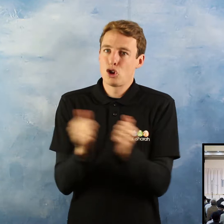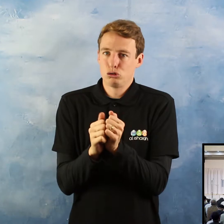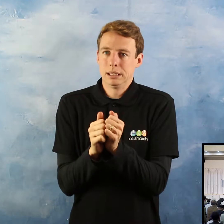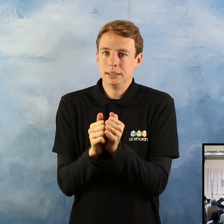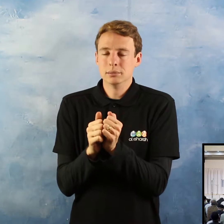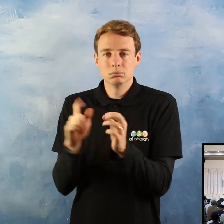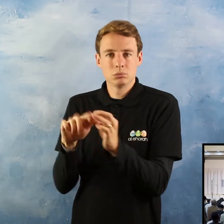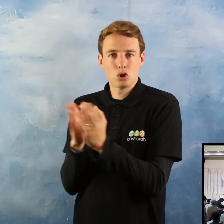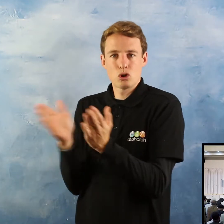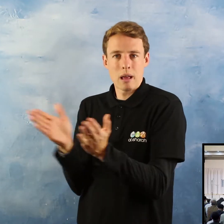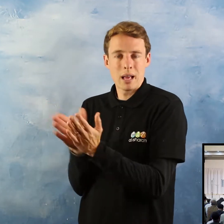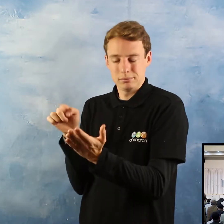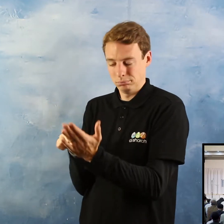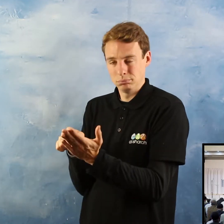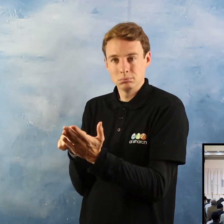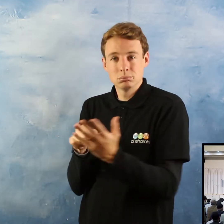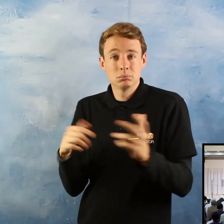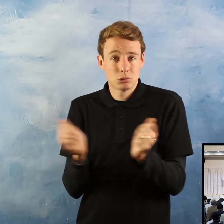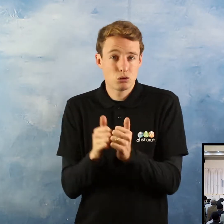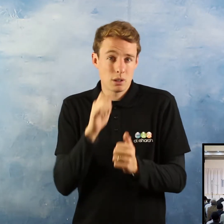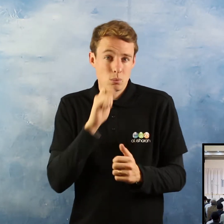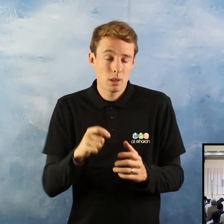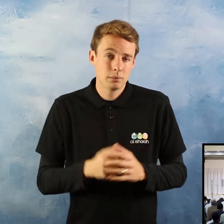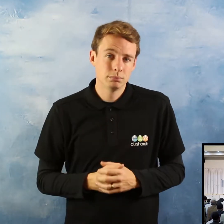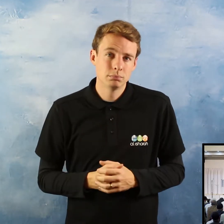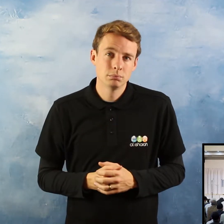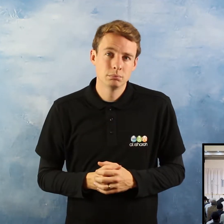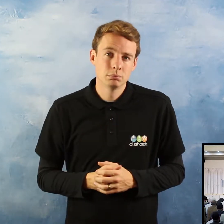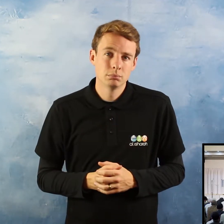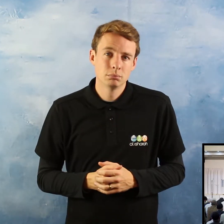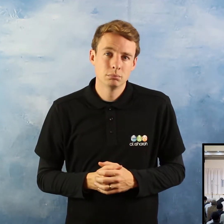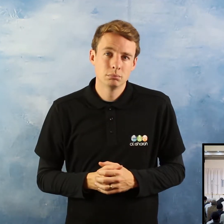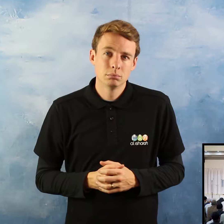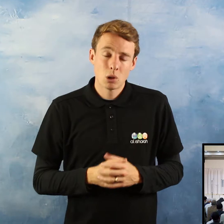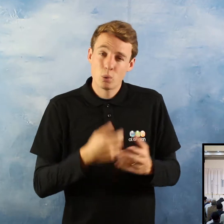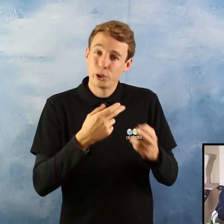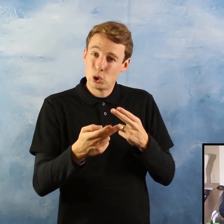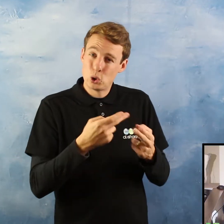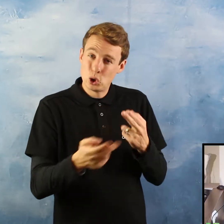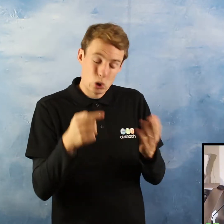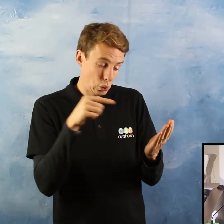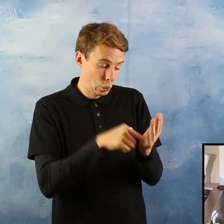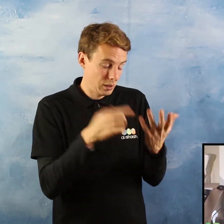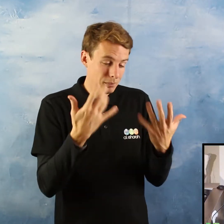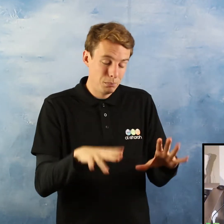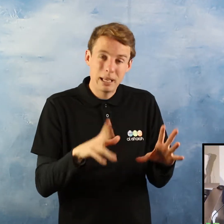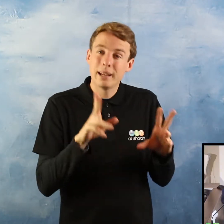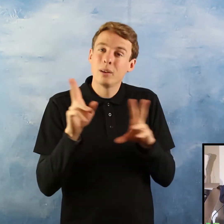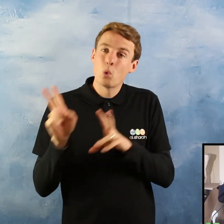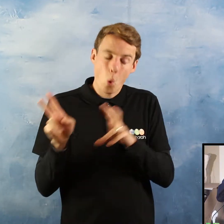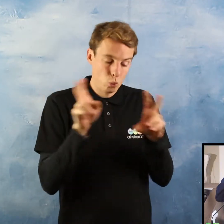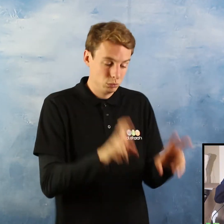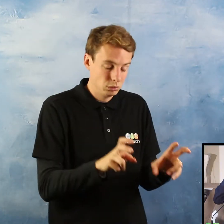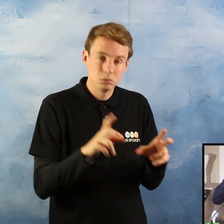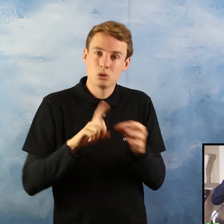says the same thing. I don't think she quoted from the Quran, but it's the same thing. So human